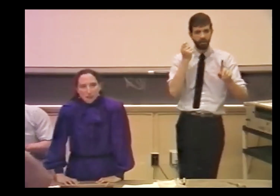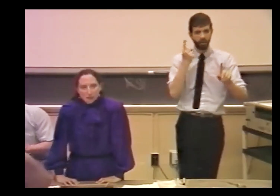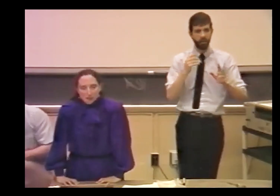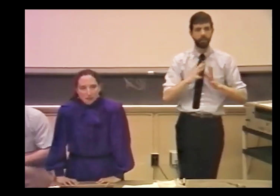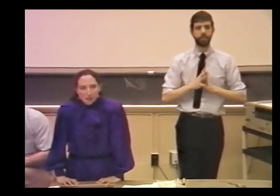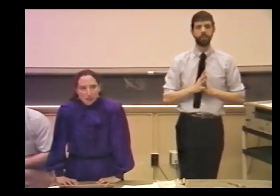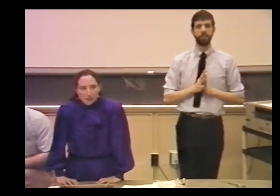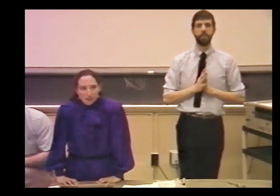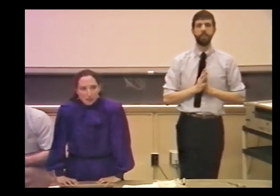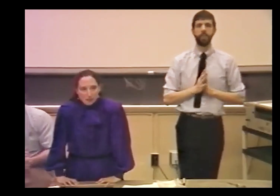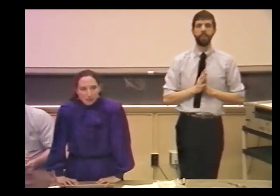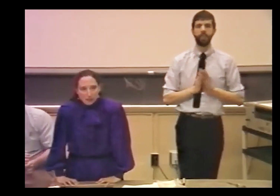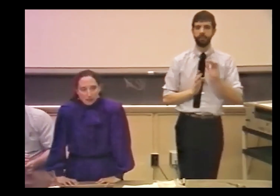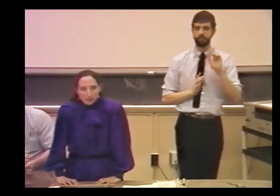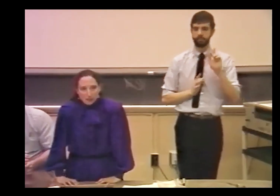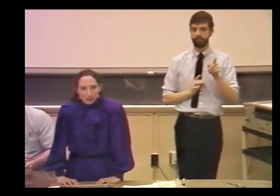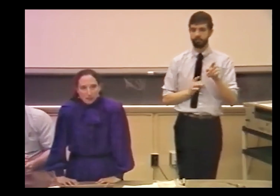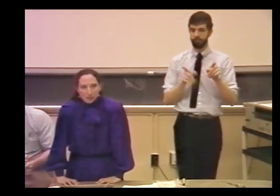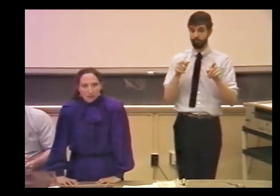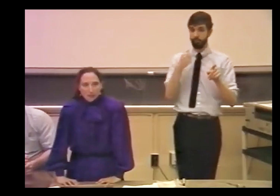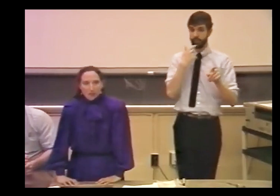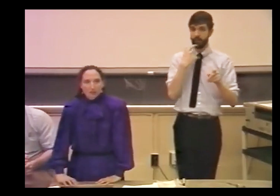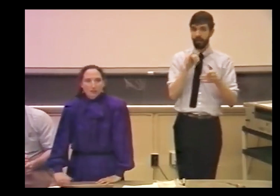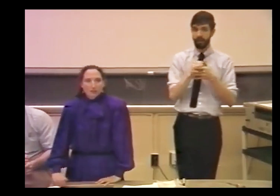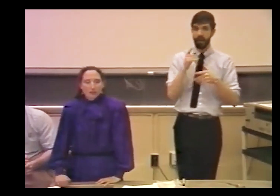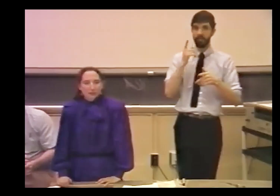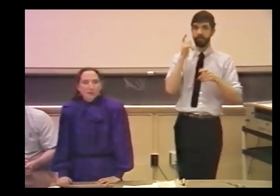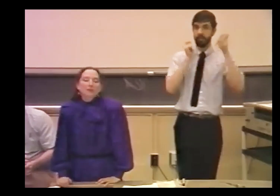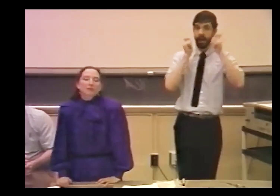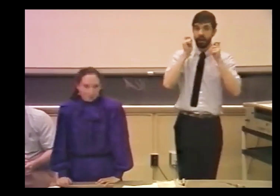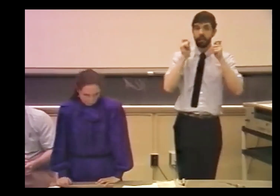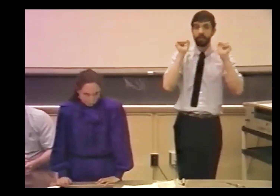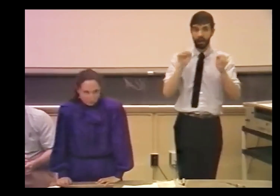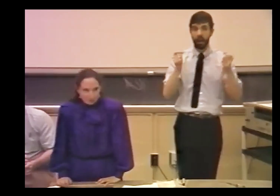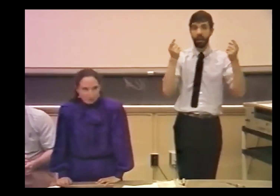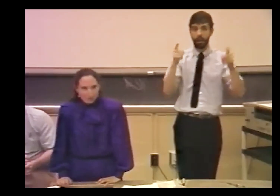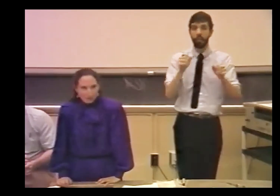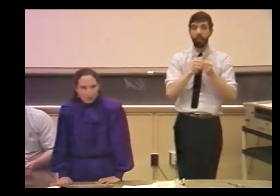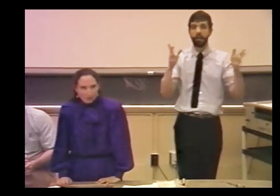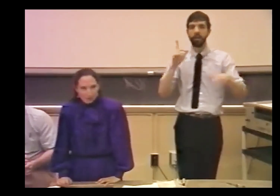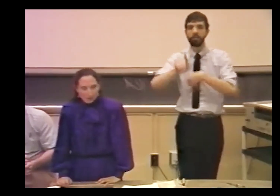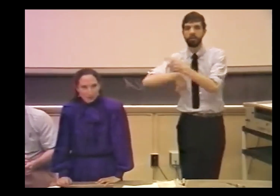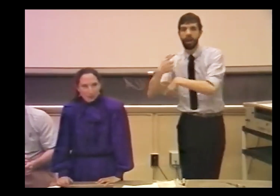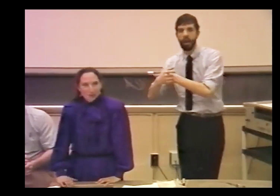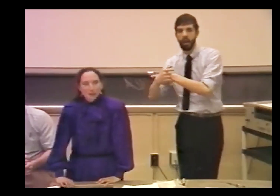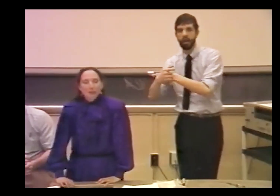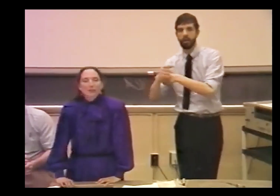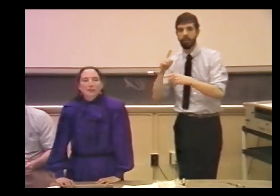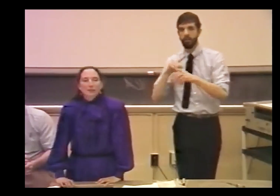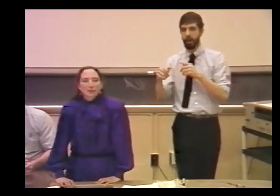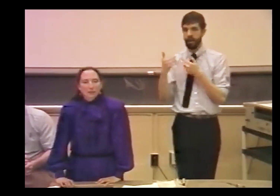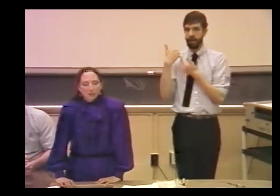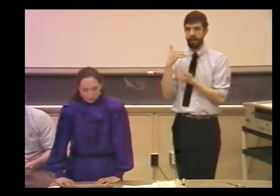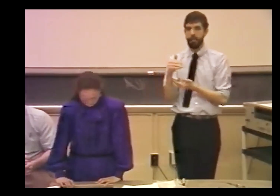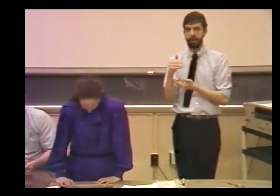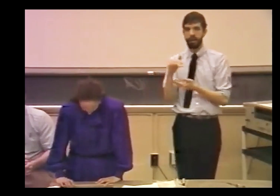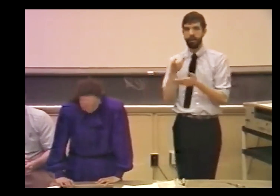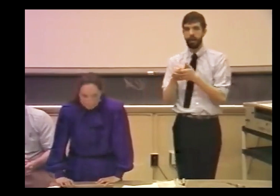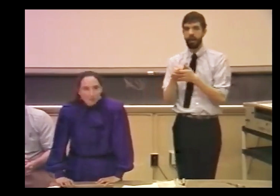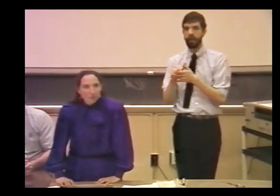You said that facial expression could exist without signs, but that the limitation of speech was that tone could not.